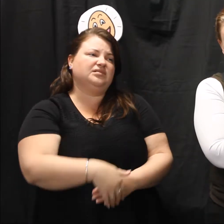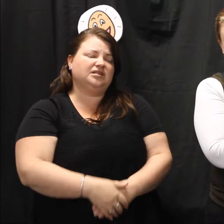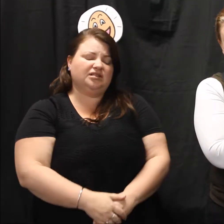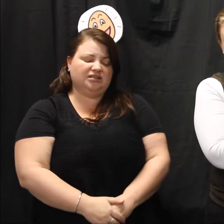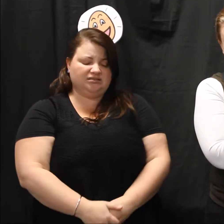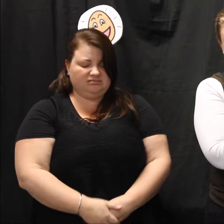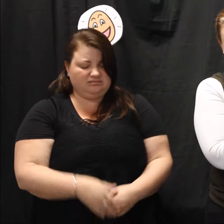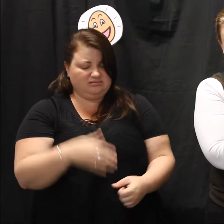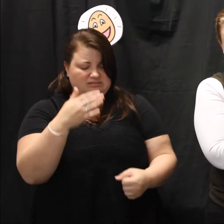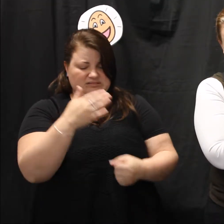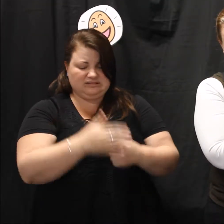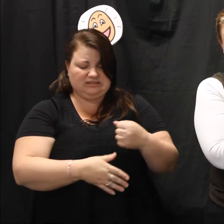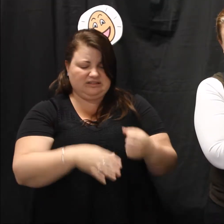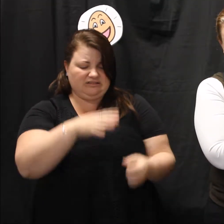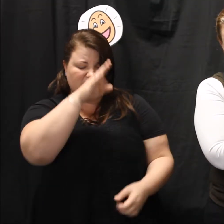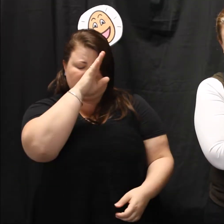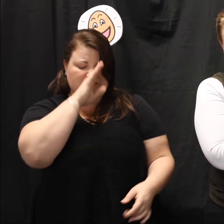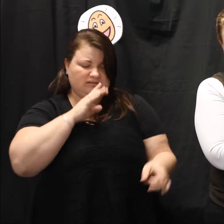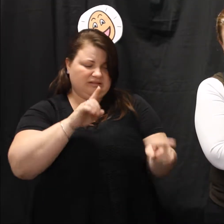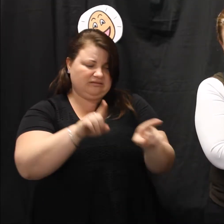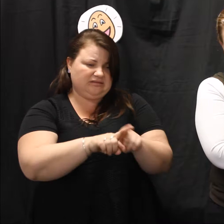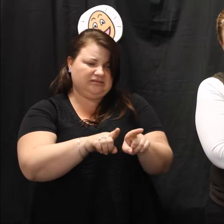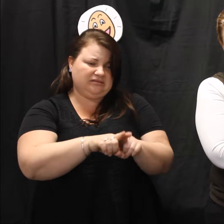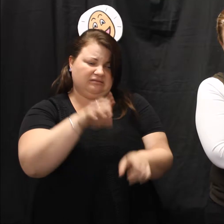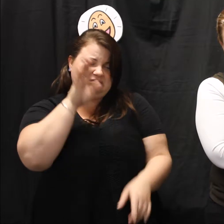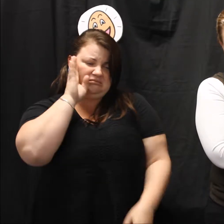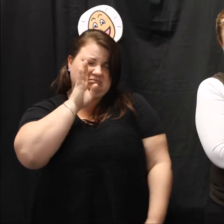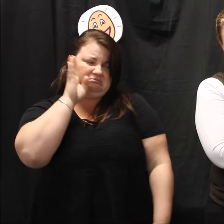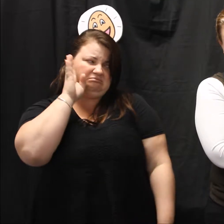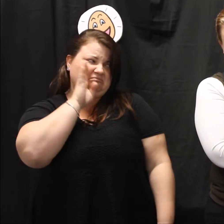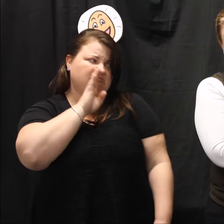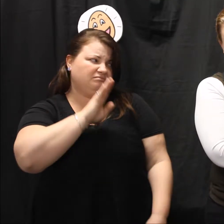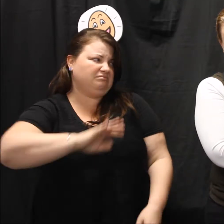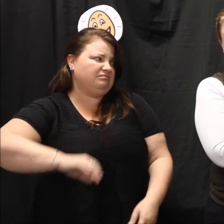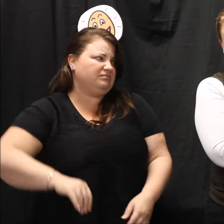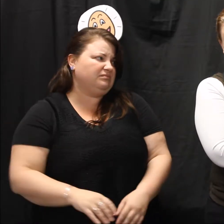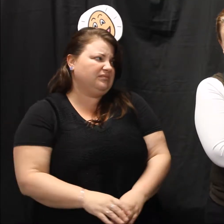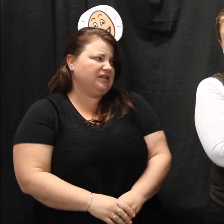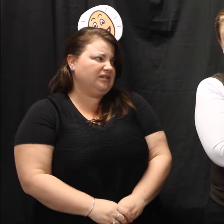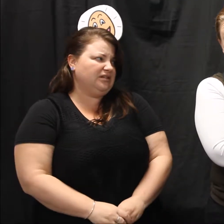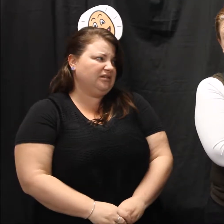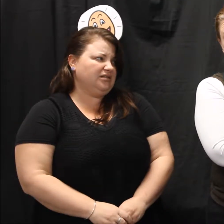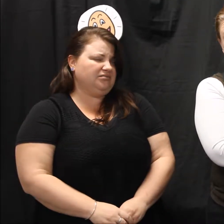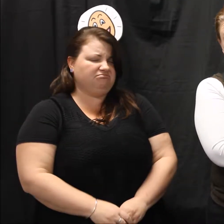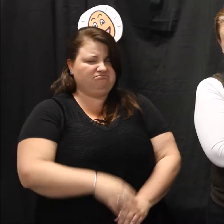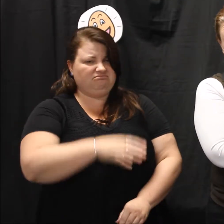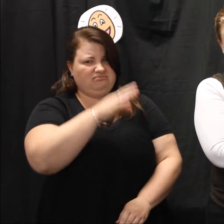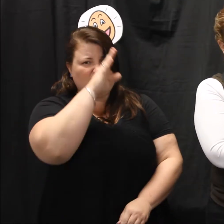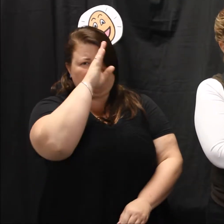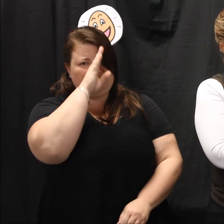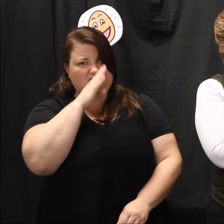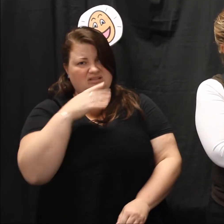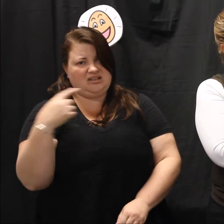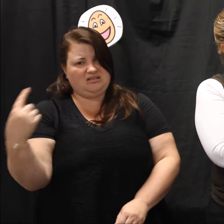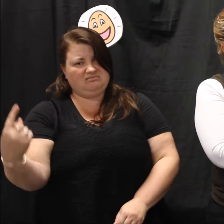felt so sad before, so sad and all